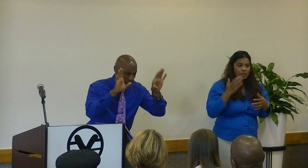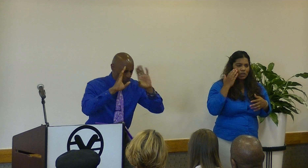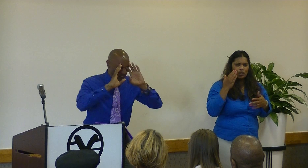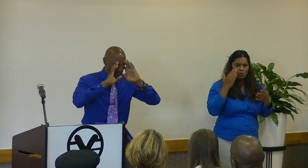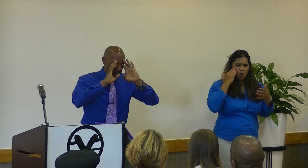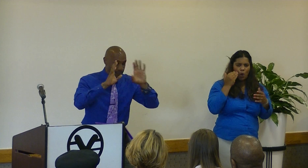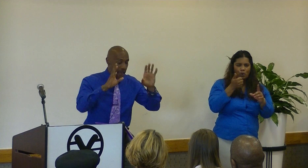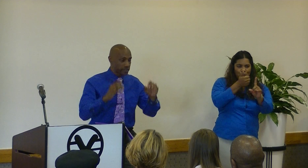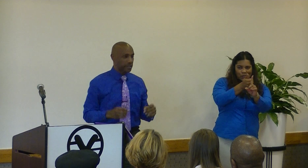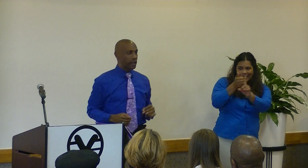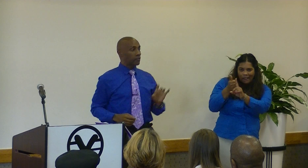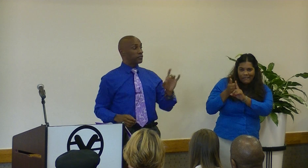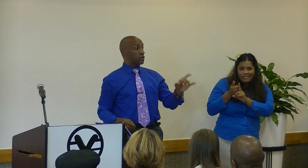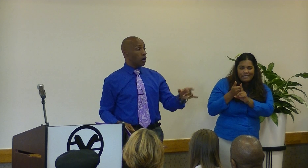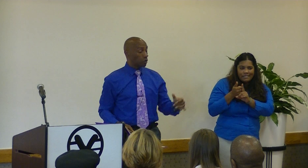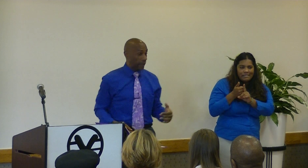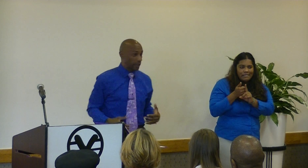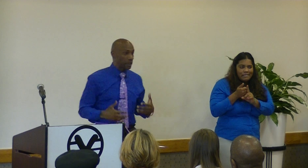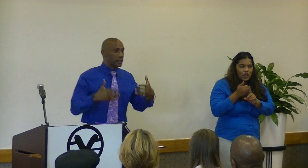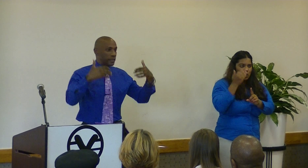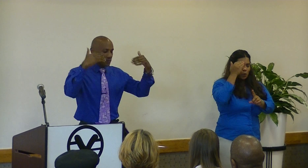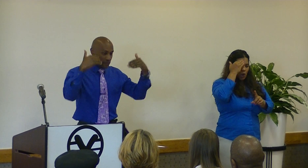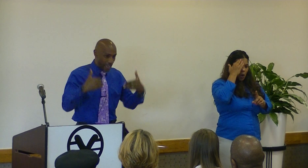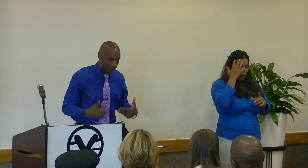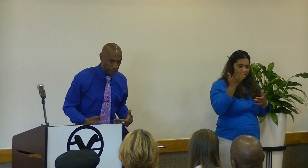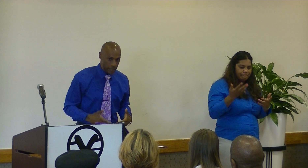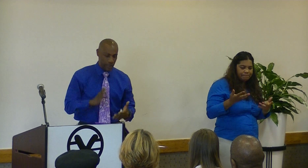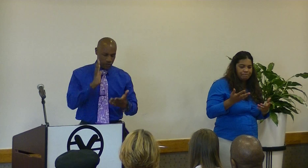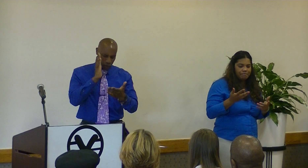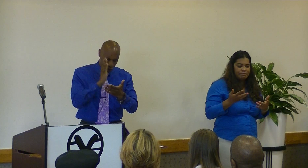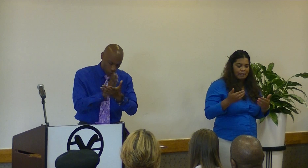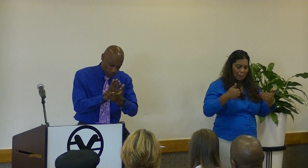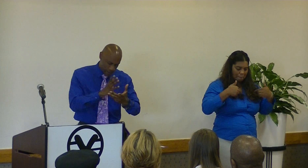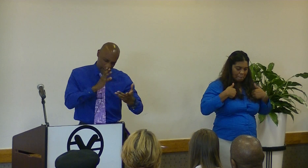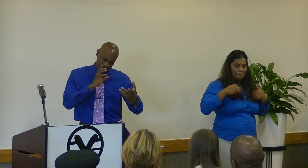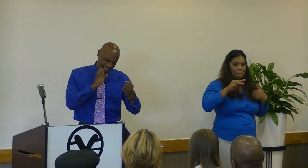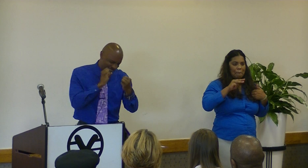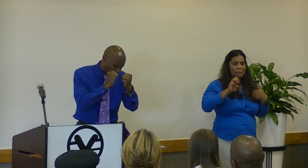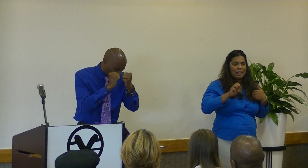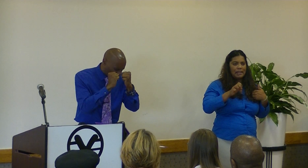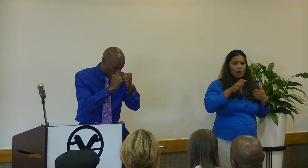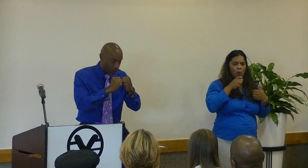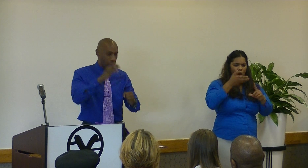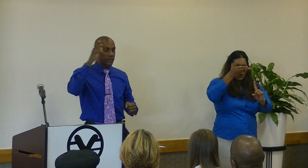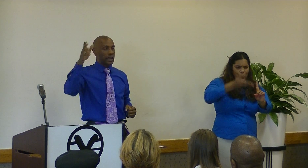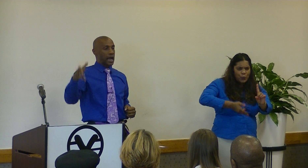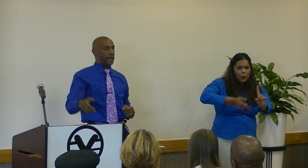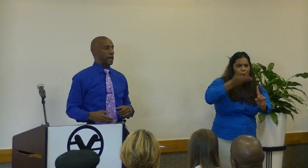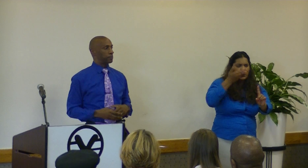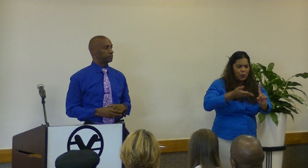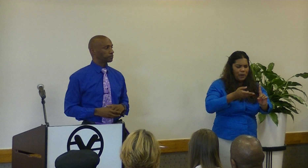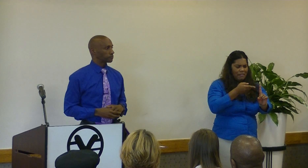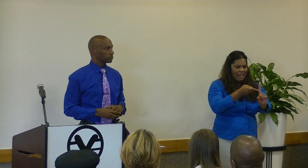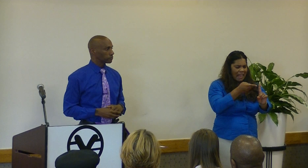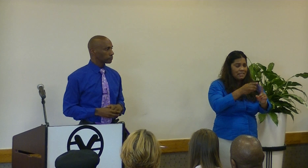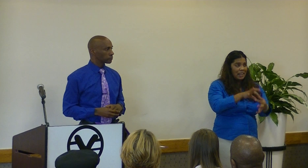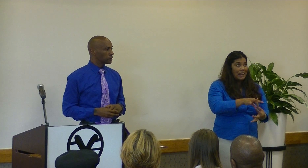live it with the audacity of knowing that that me is the truest connective part of the I